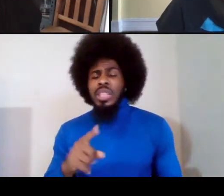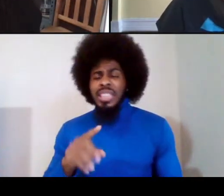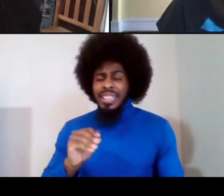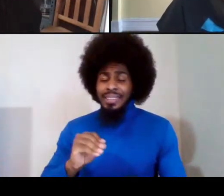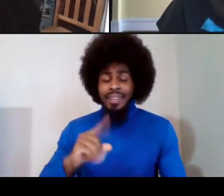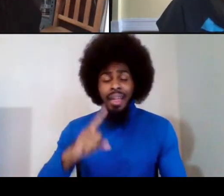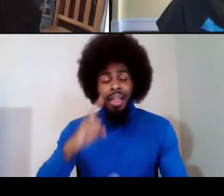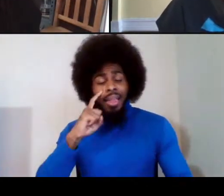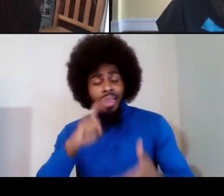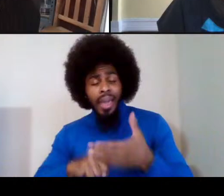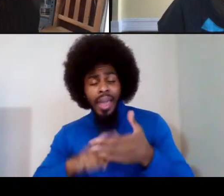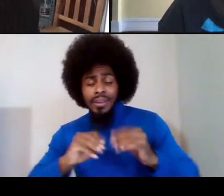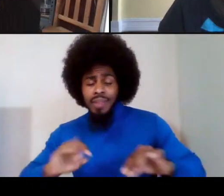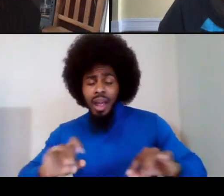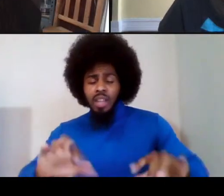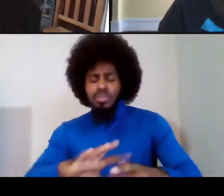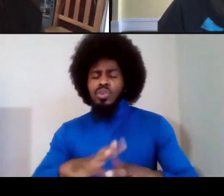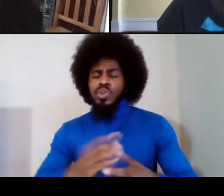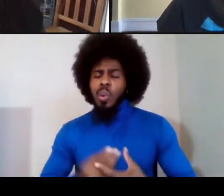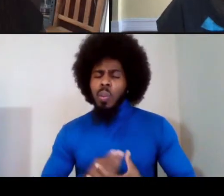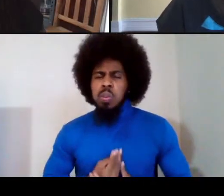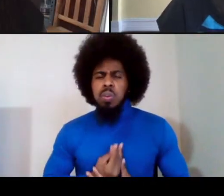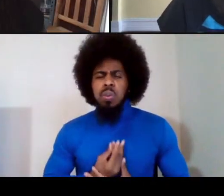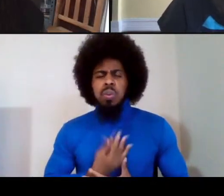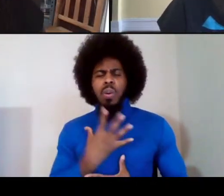have ever heard, ever.